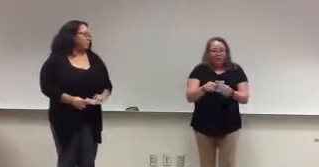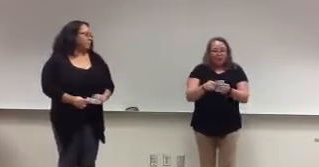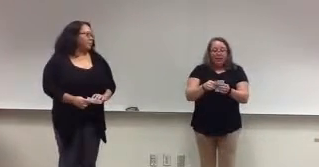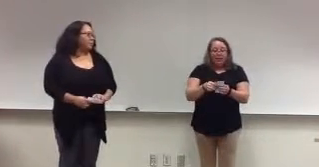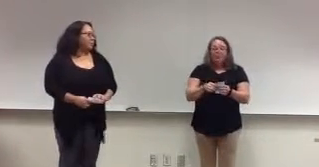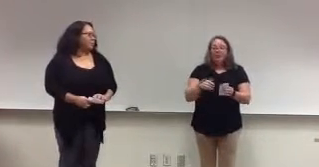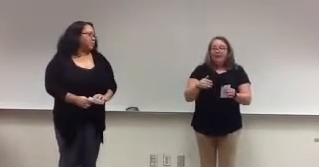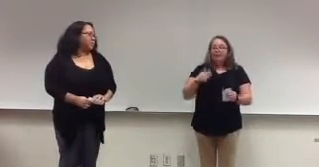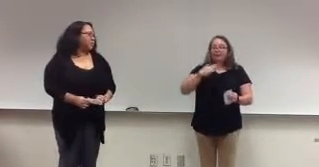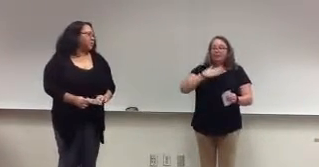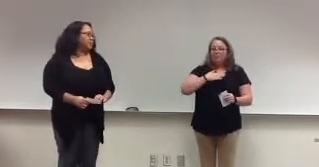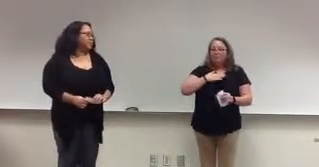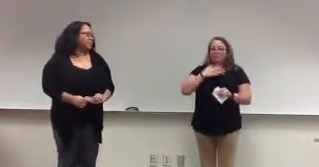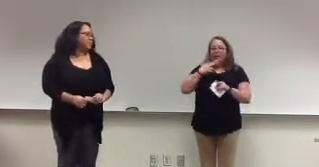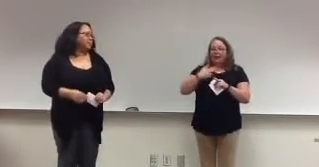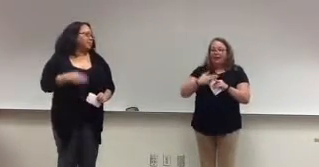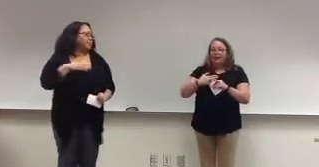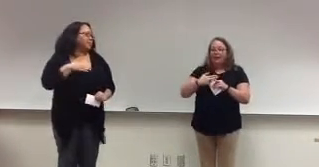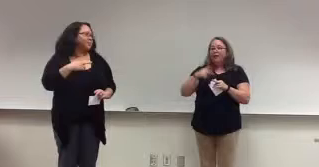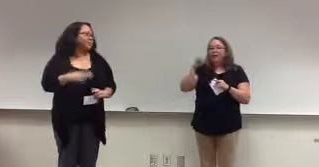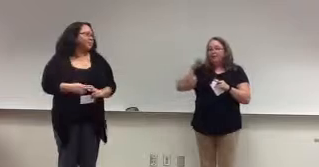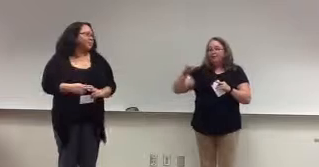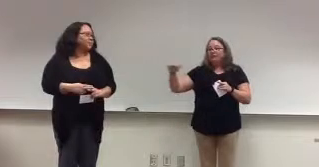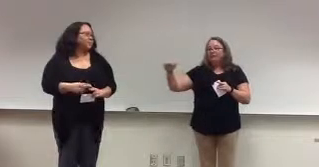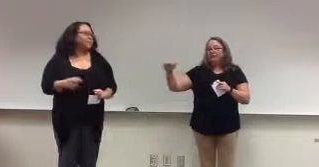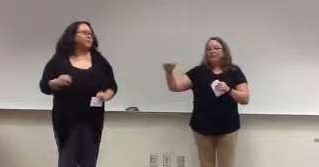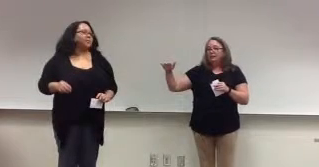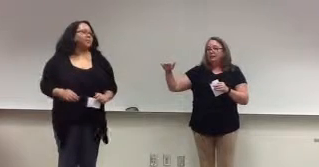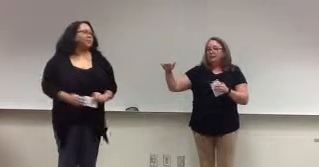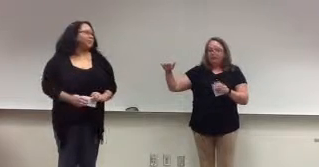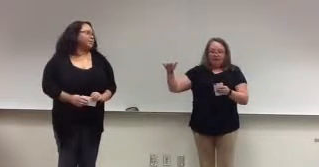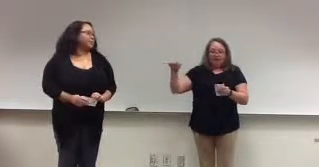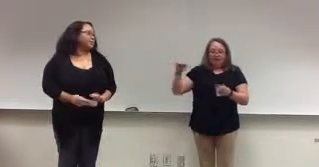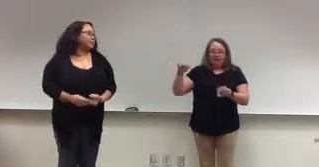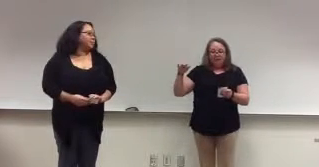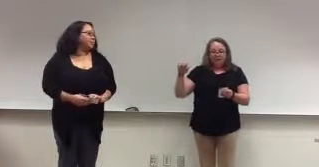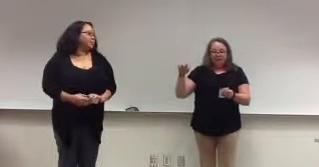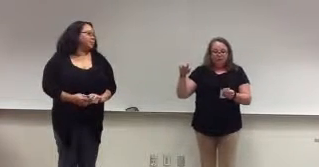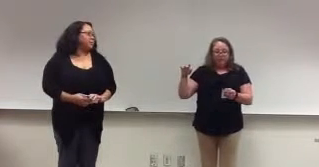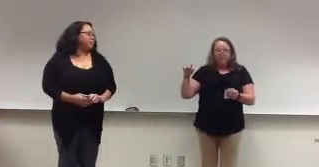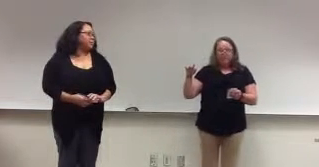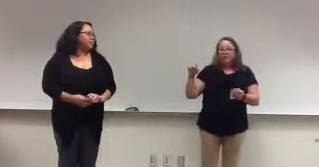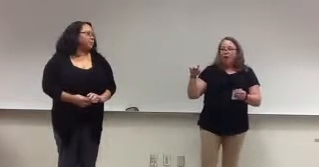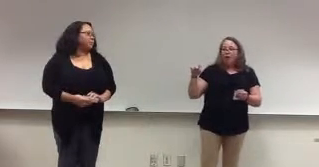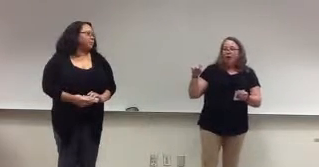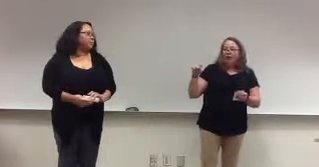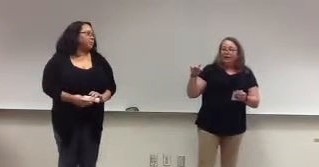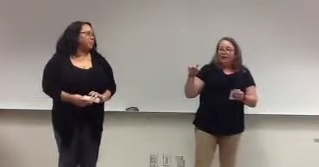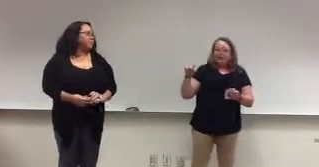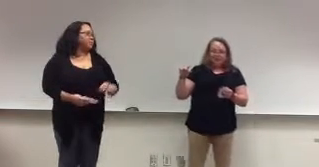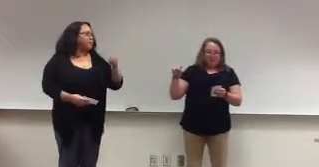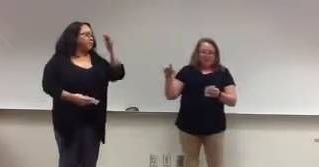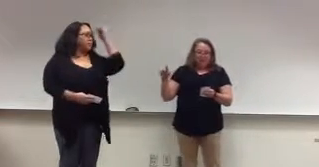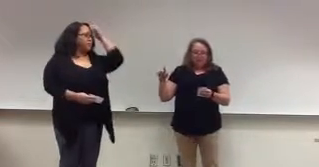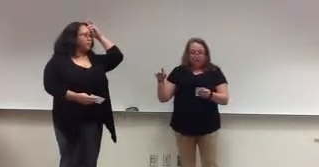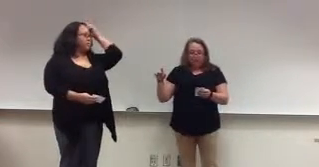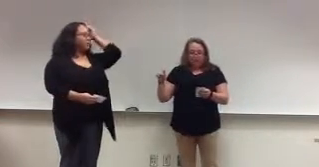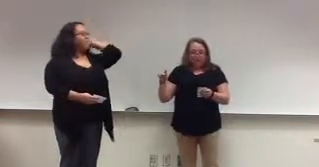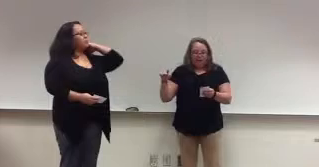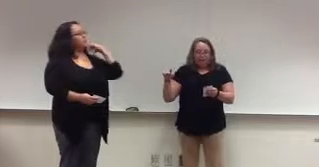My name is, my name, and then you just fingerspell. In ASL, you don't use is, are, and you don't use those.